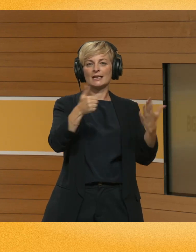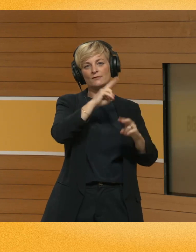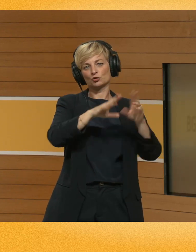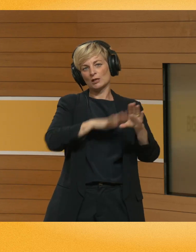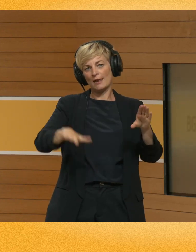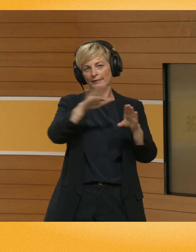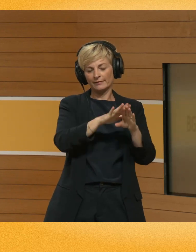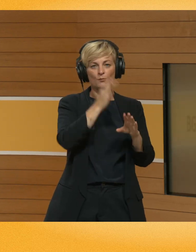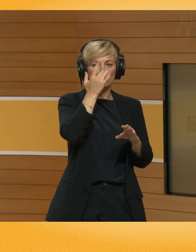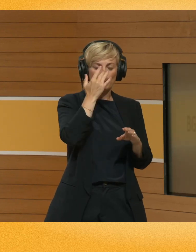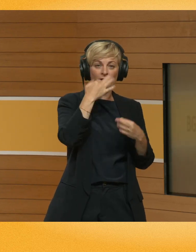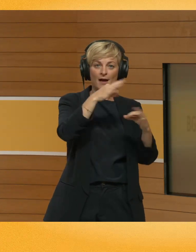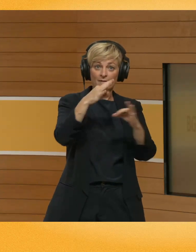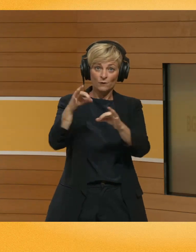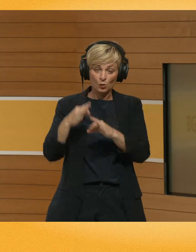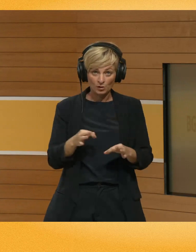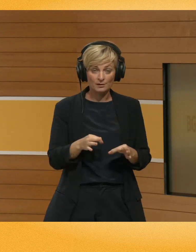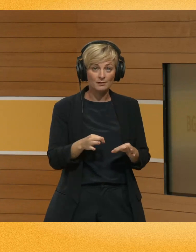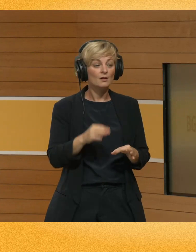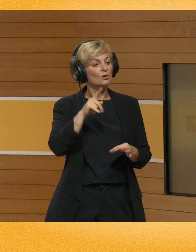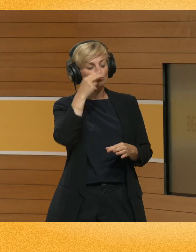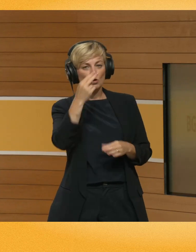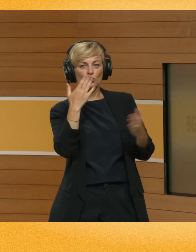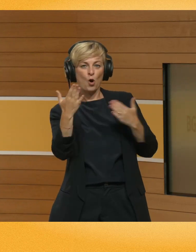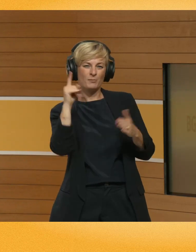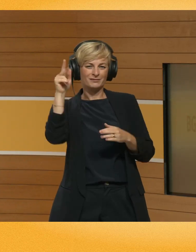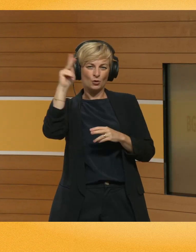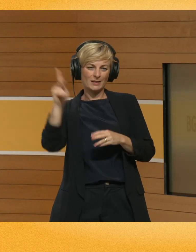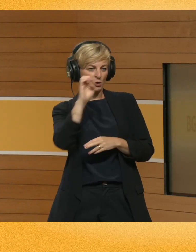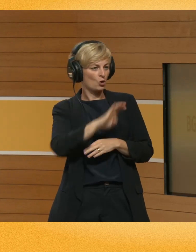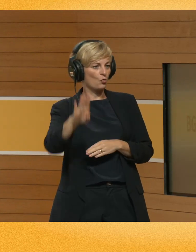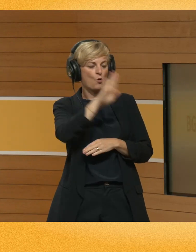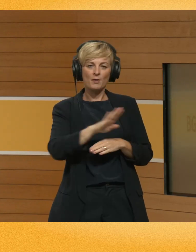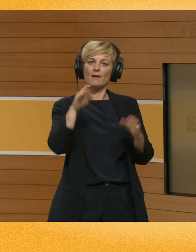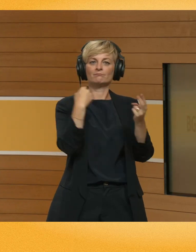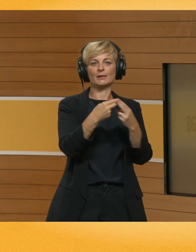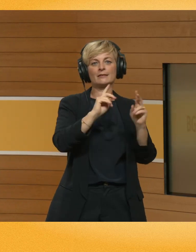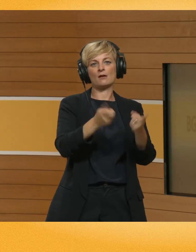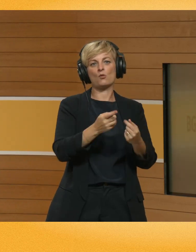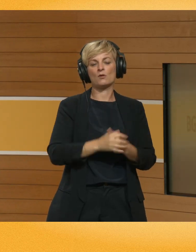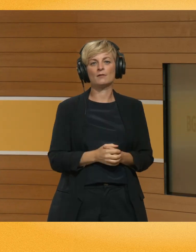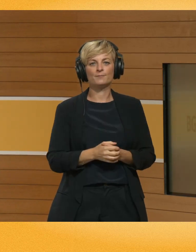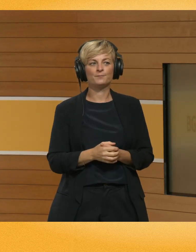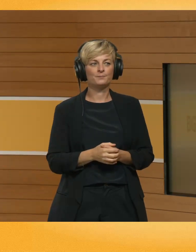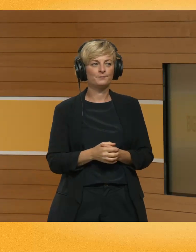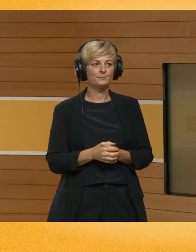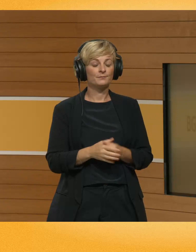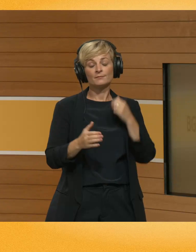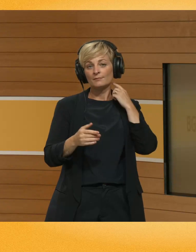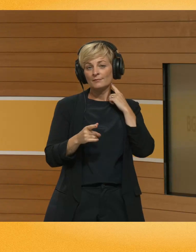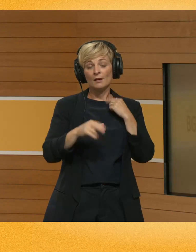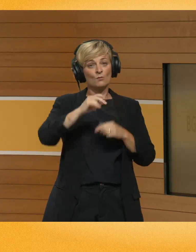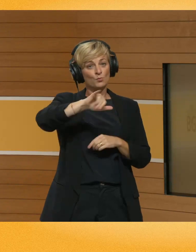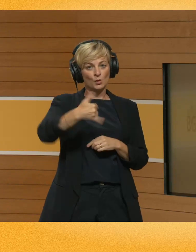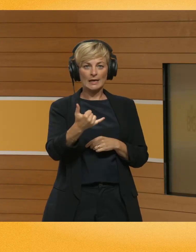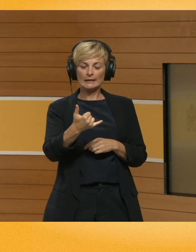European context. And what is also unique about this project is that we extended scope by also including physicians, because